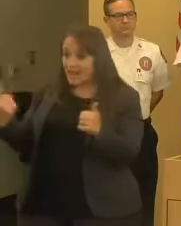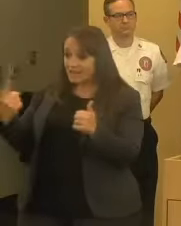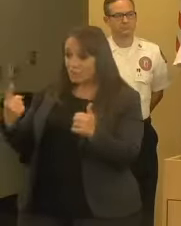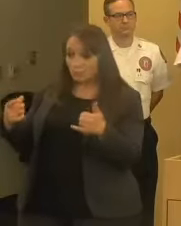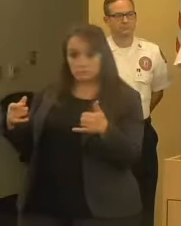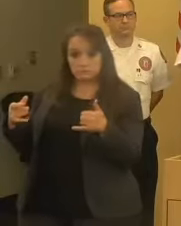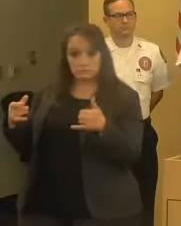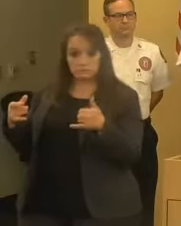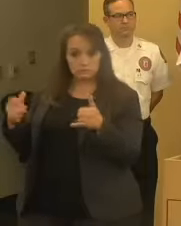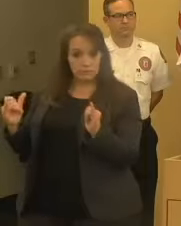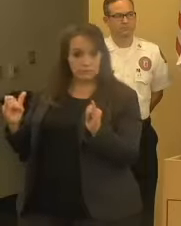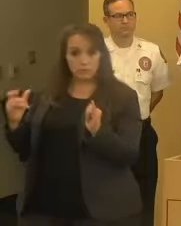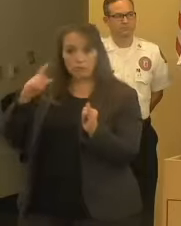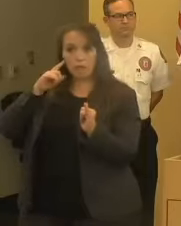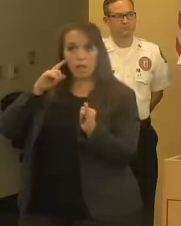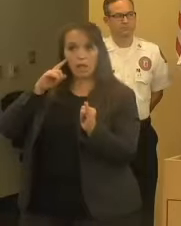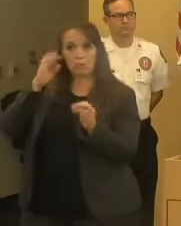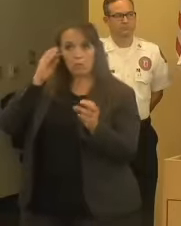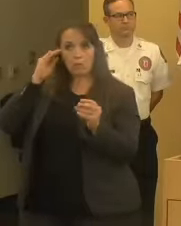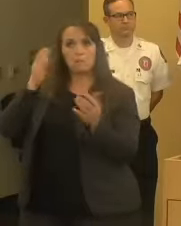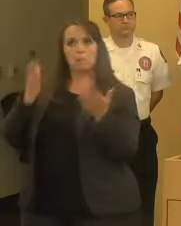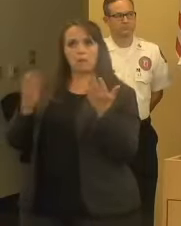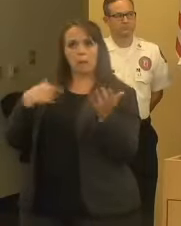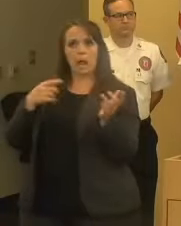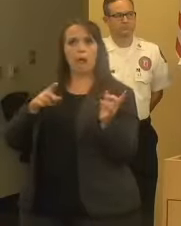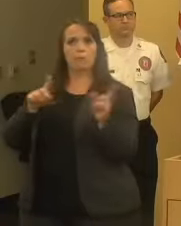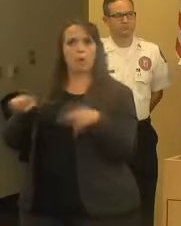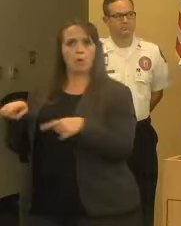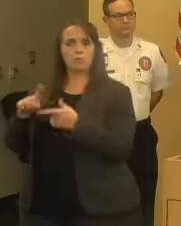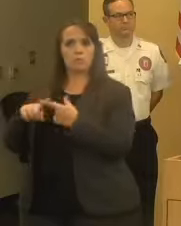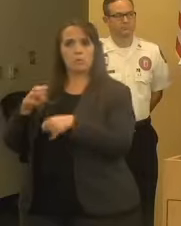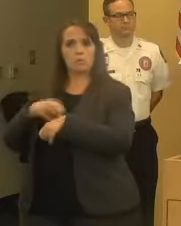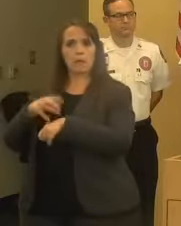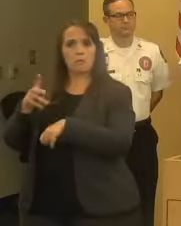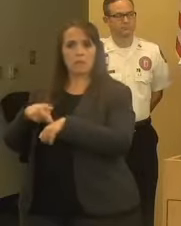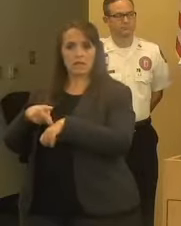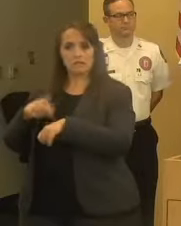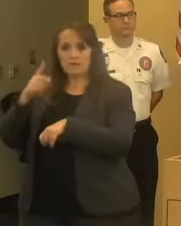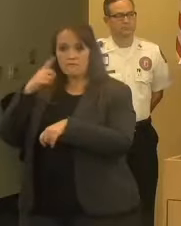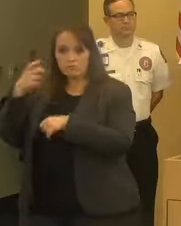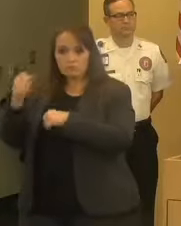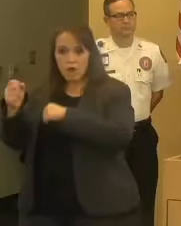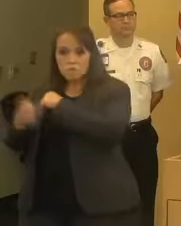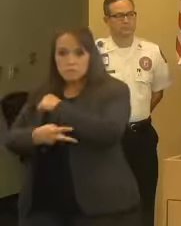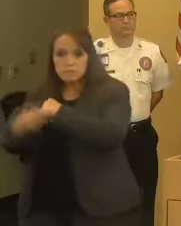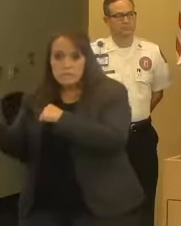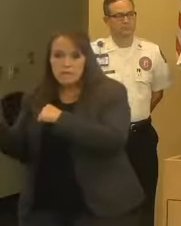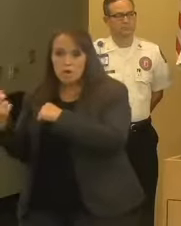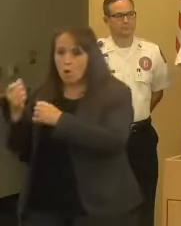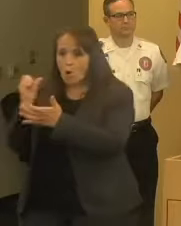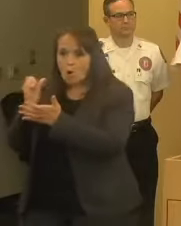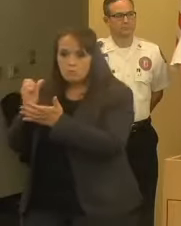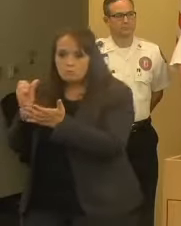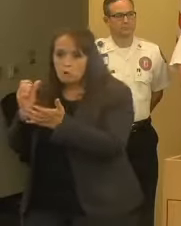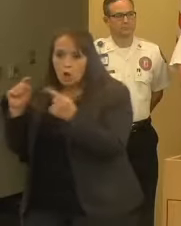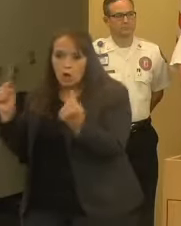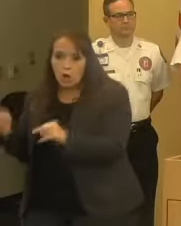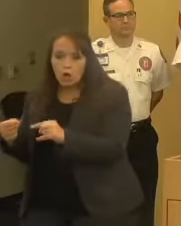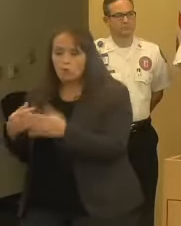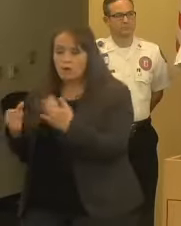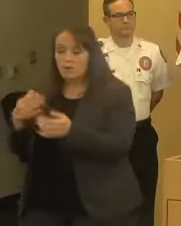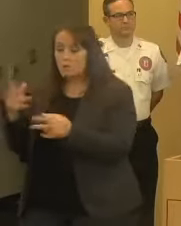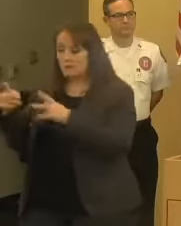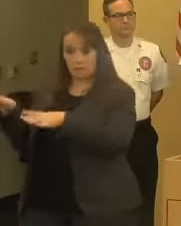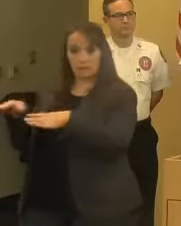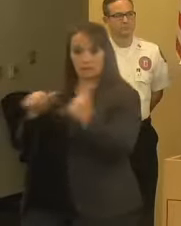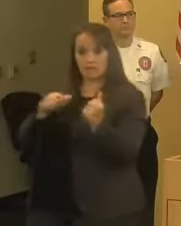of coming to Mount Pleasant, and I'm sure you'll hear from other communities, to victimize any of our citizens that have evacuated their homes, you will meet